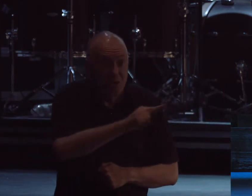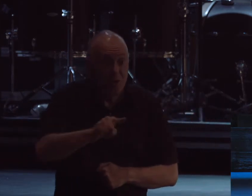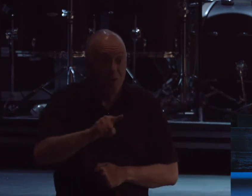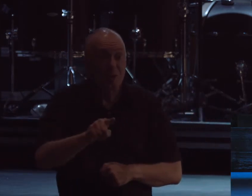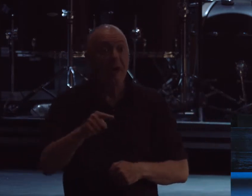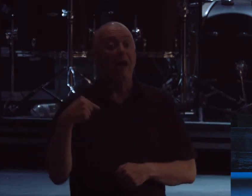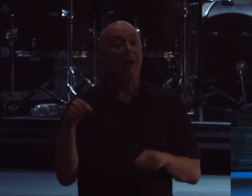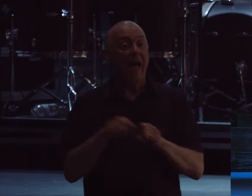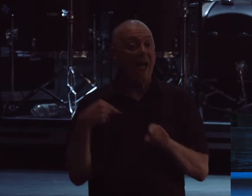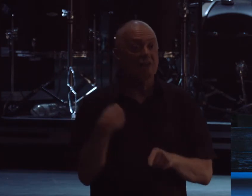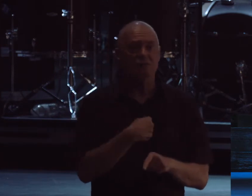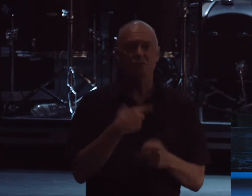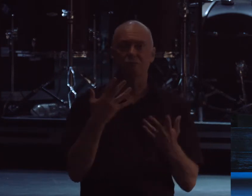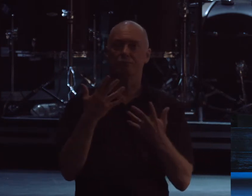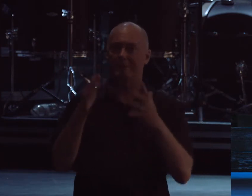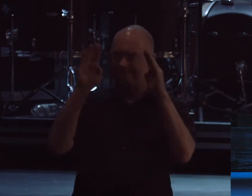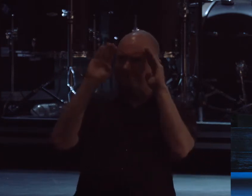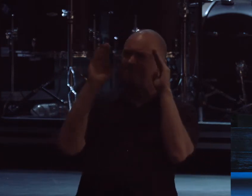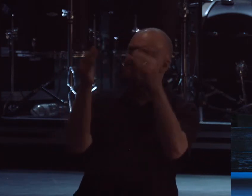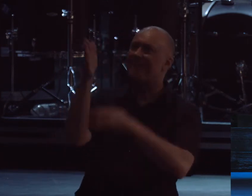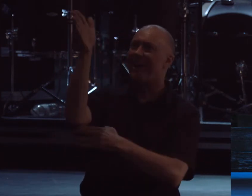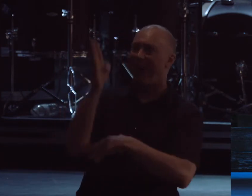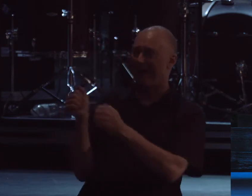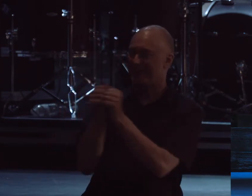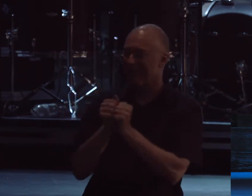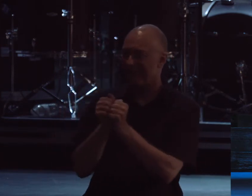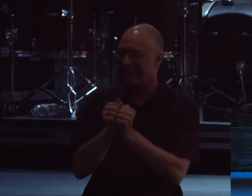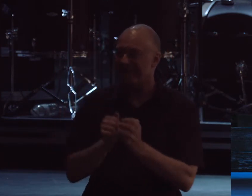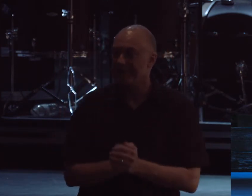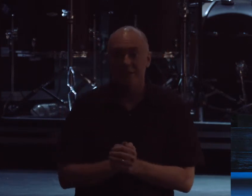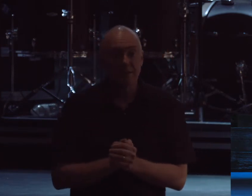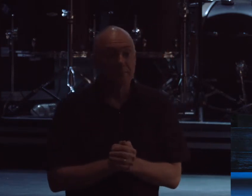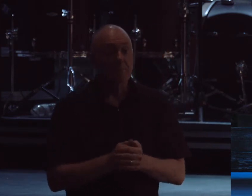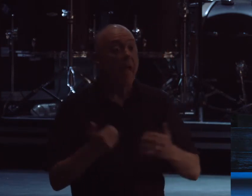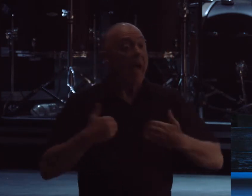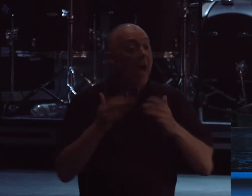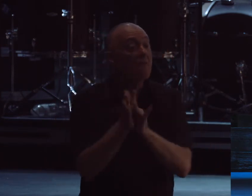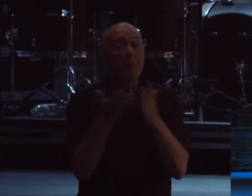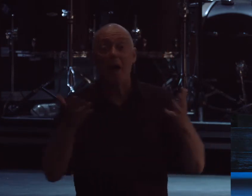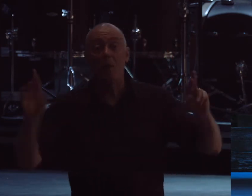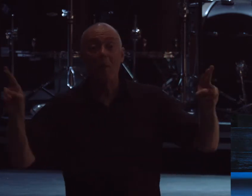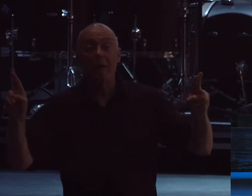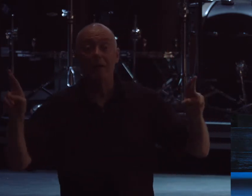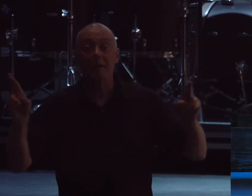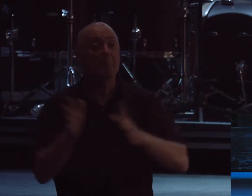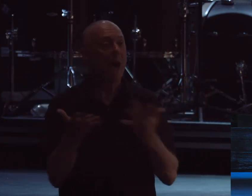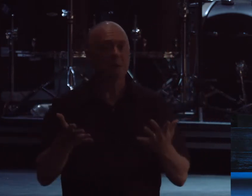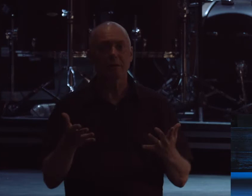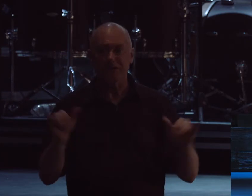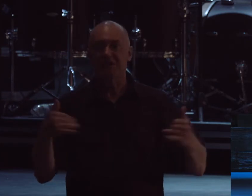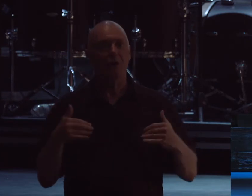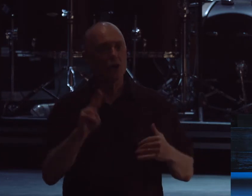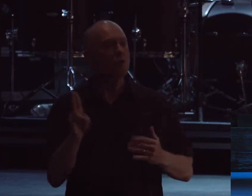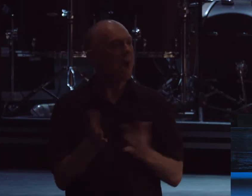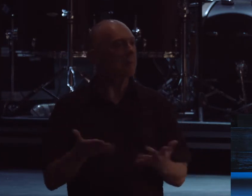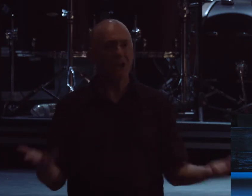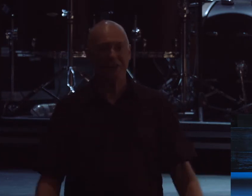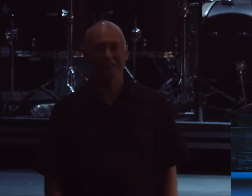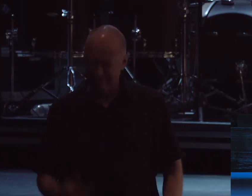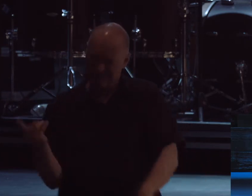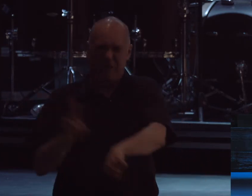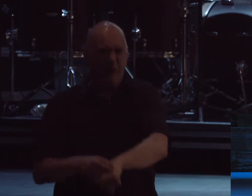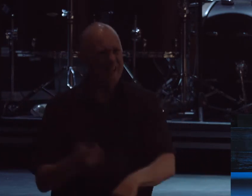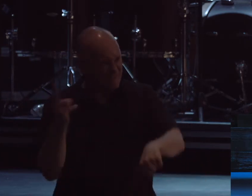you as we pursue our awesome God together. You guys still got a Bible here? Still doing Bible stuff around here? That's so